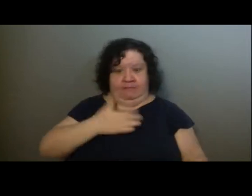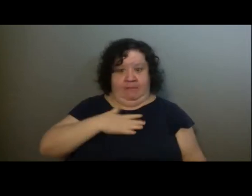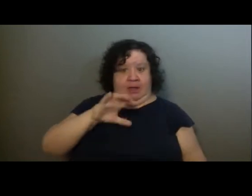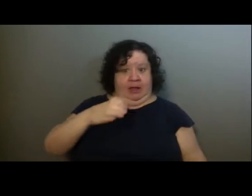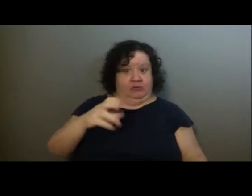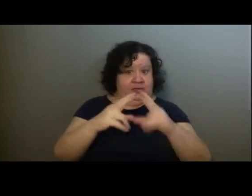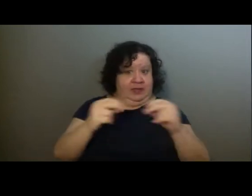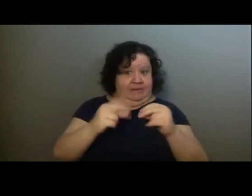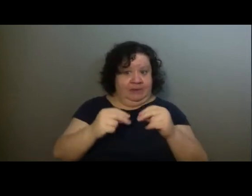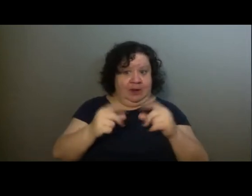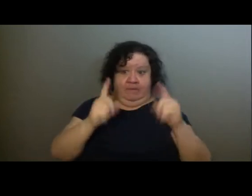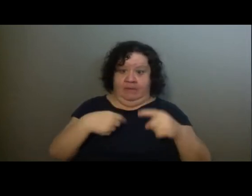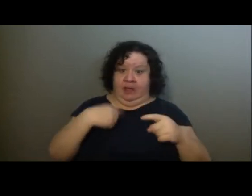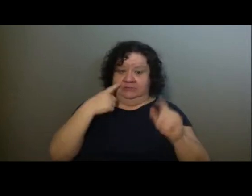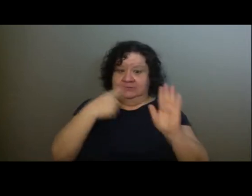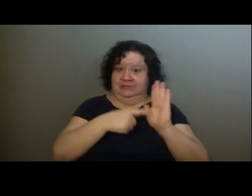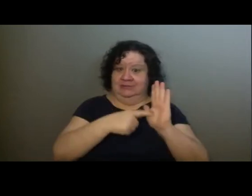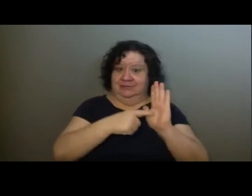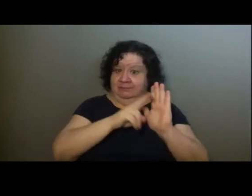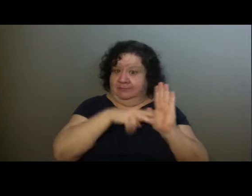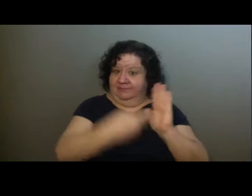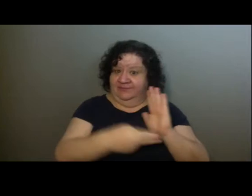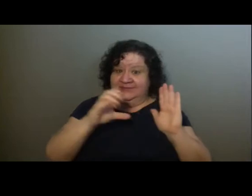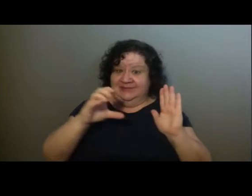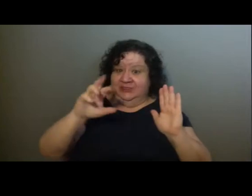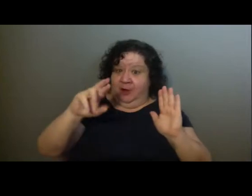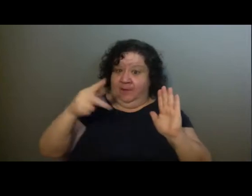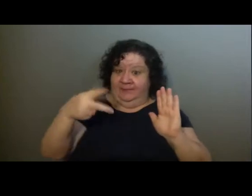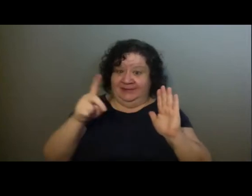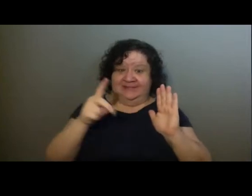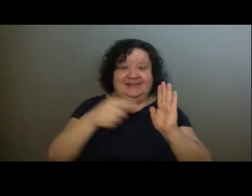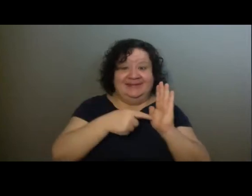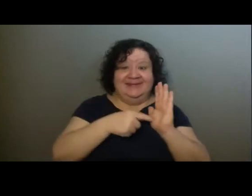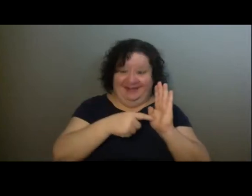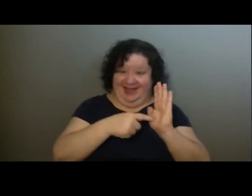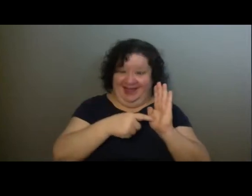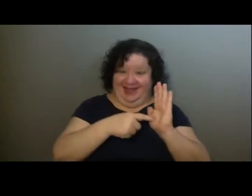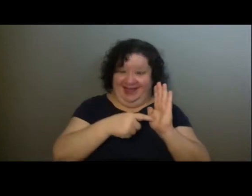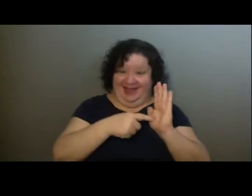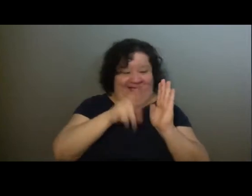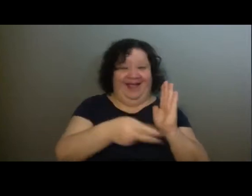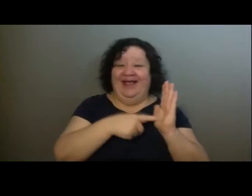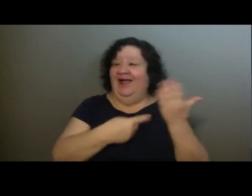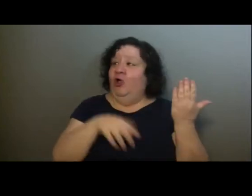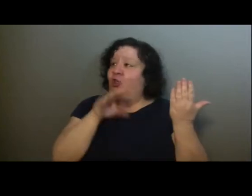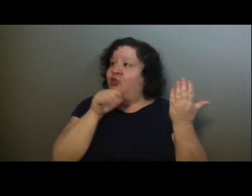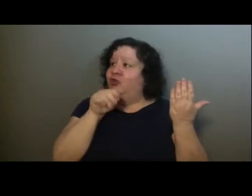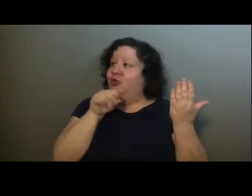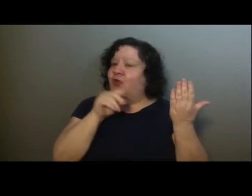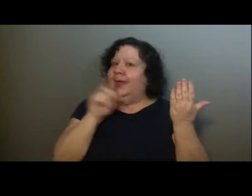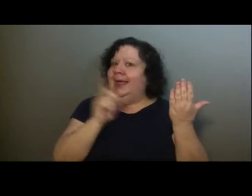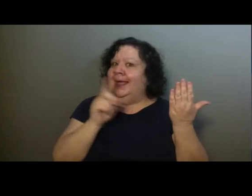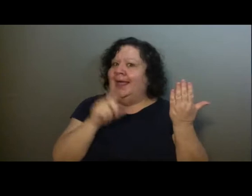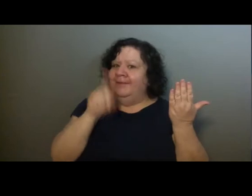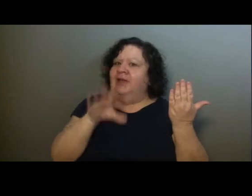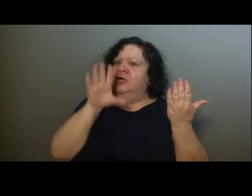with disabilities, and also are looking at the implementation of specific laws in Lebanon. We have specific laws, but they